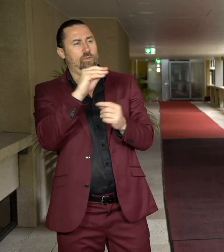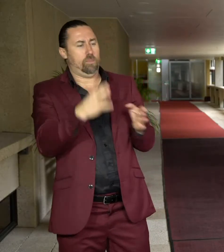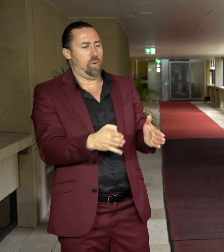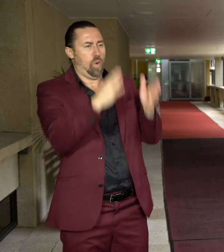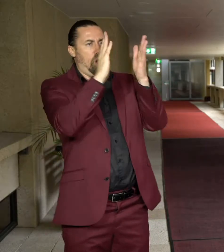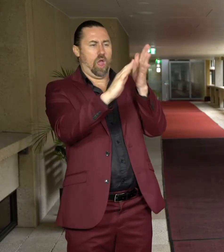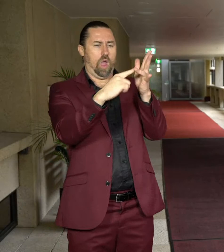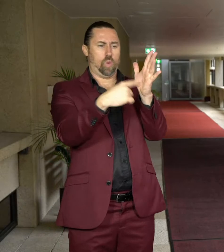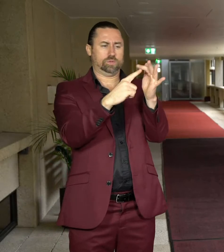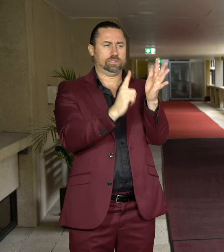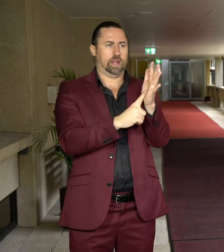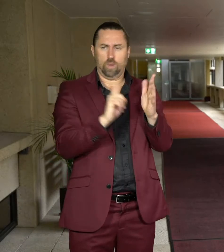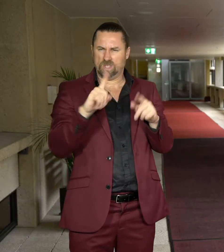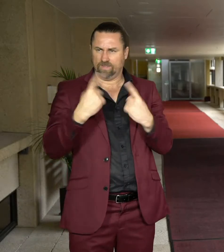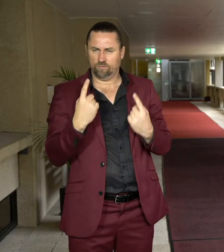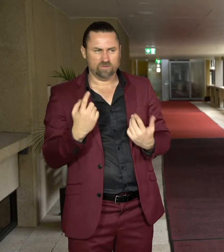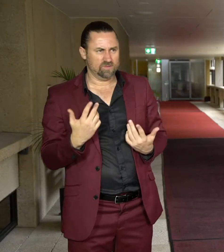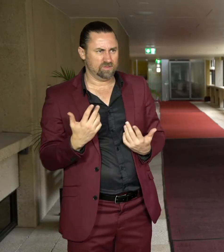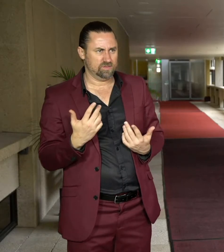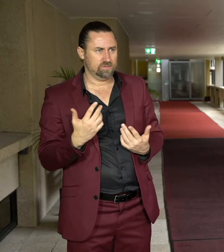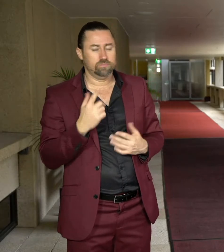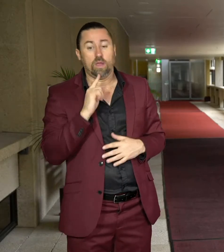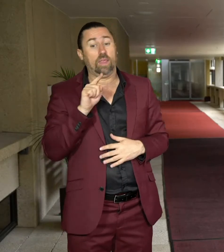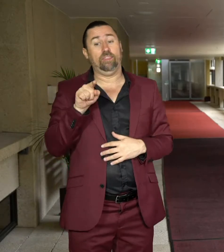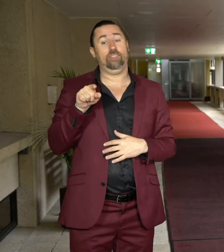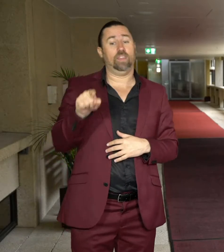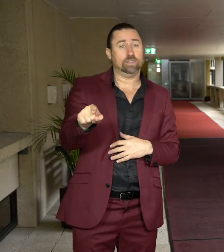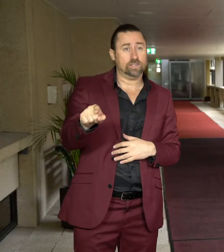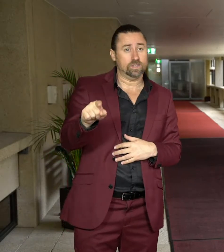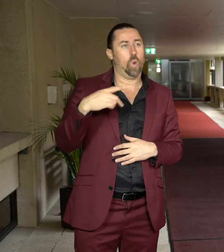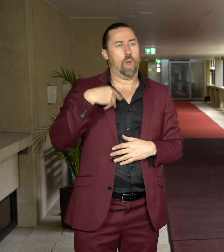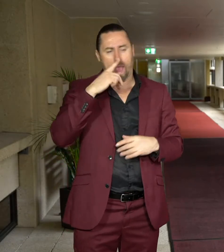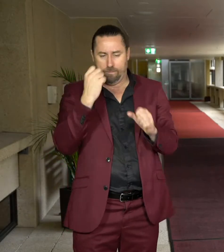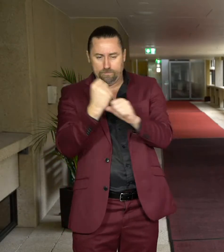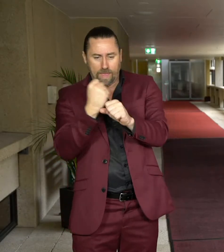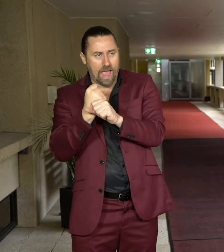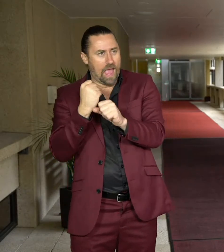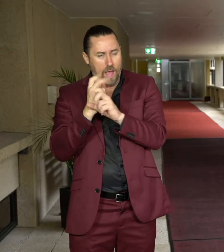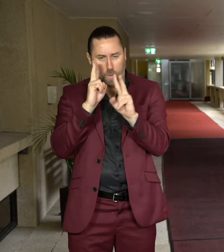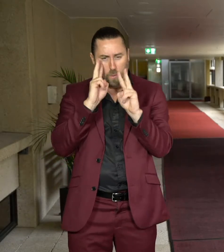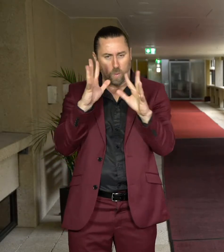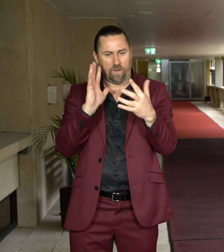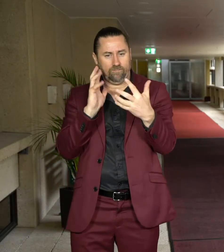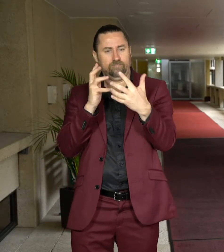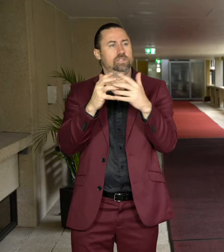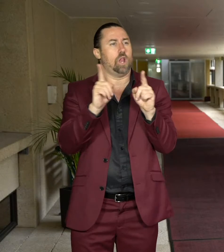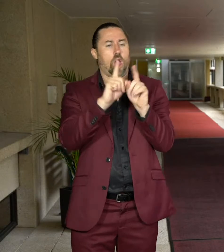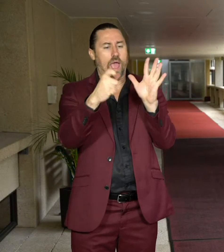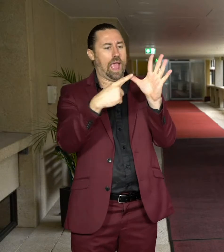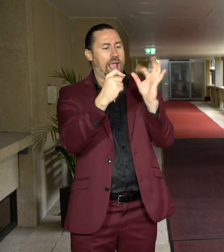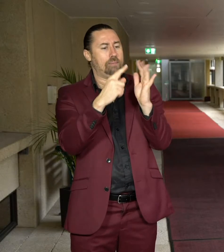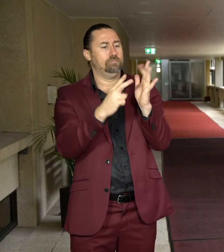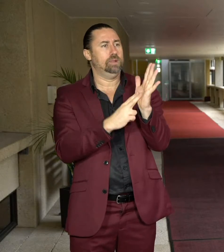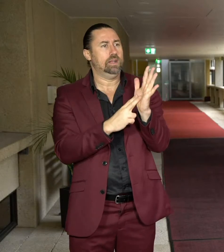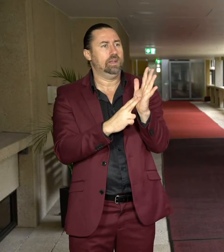Well, this would allow for purpose-built facilities, probably cabins where people,